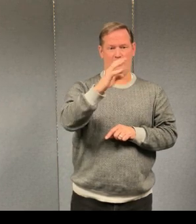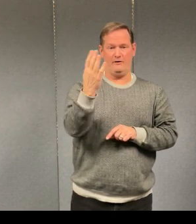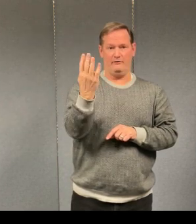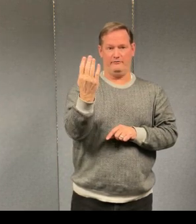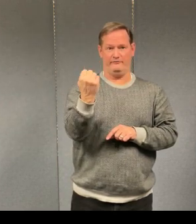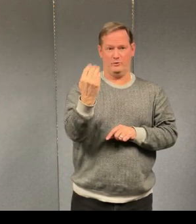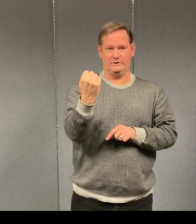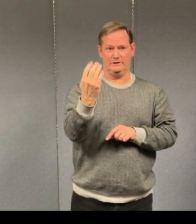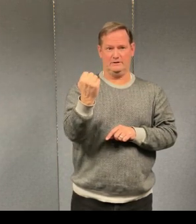himself.